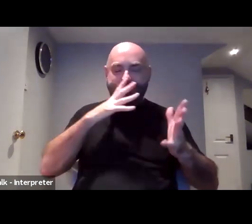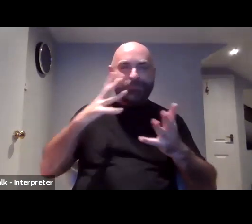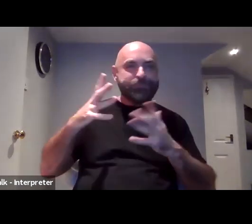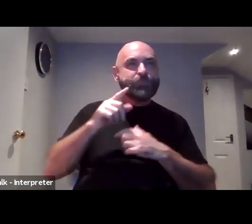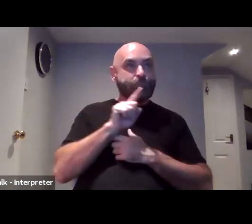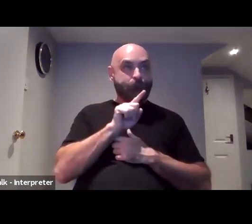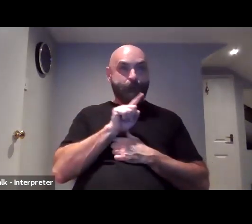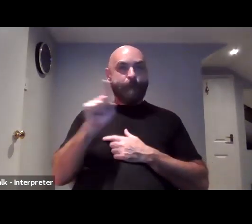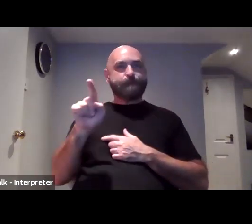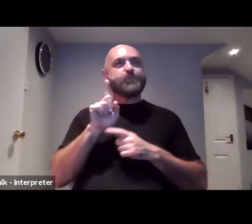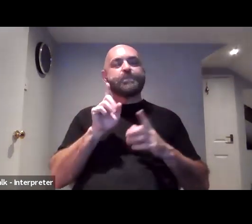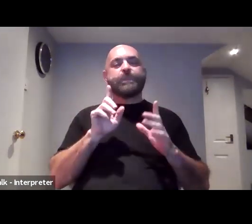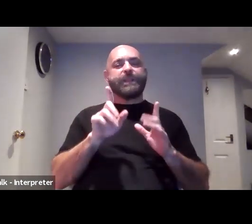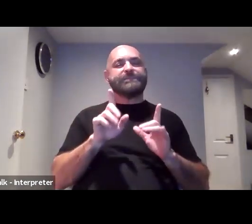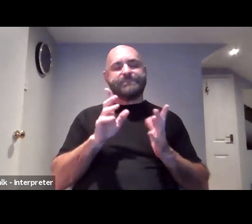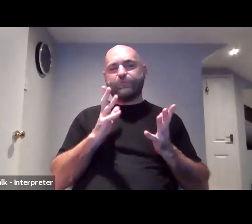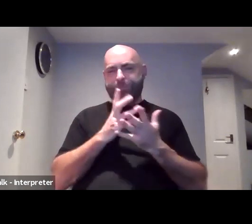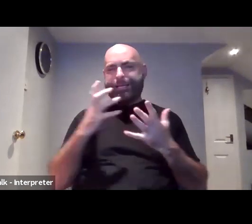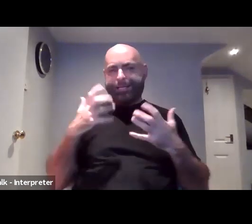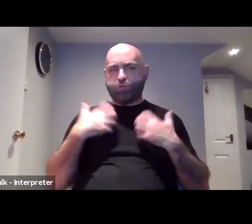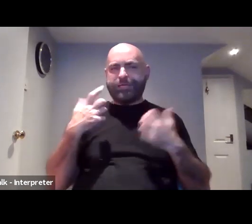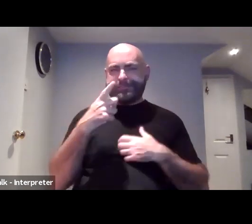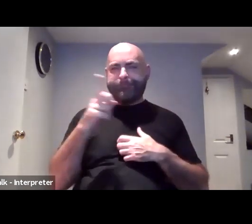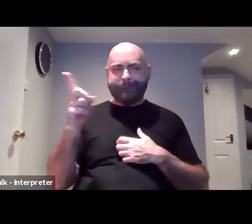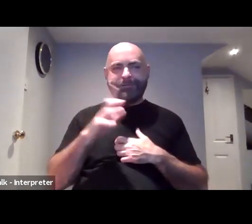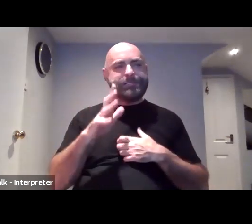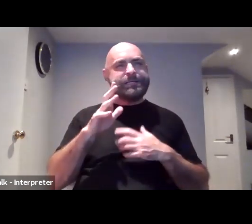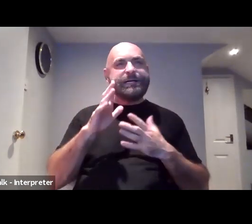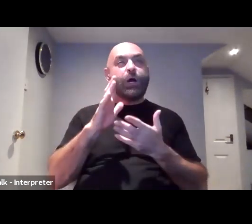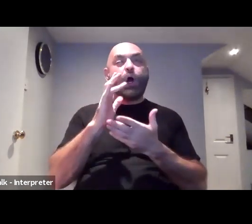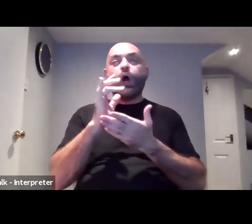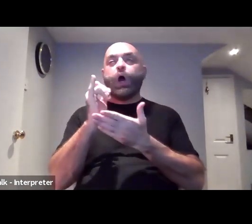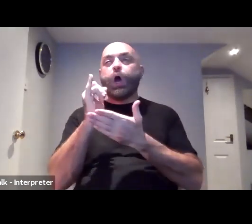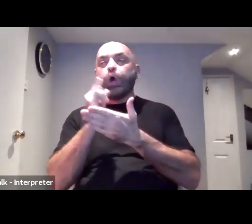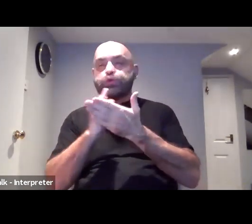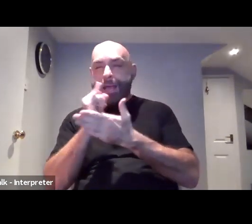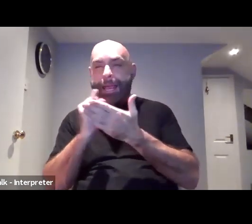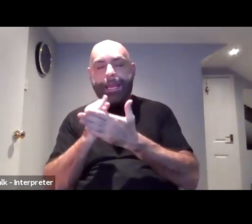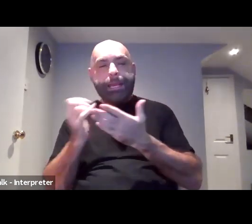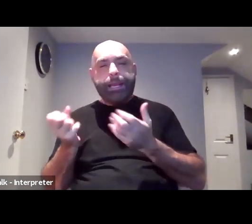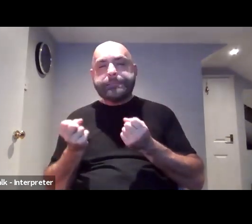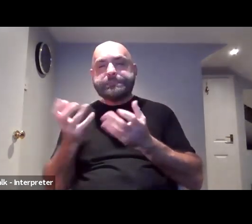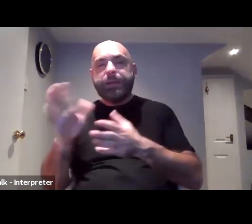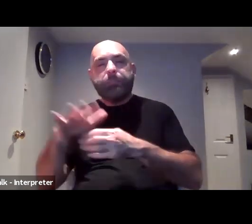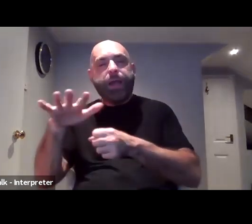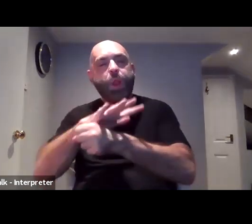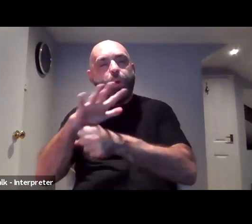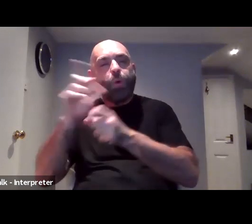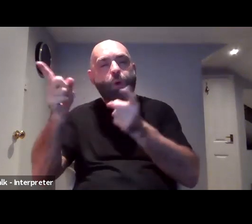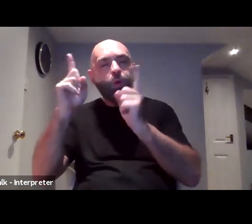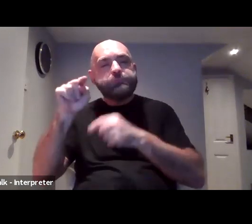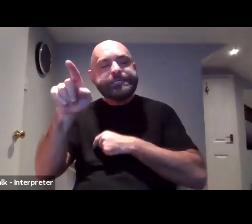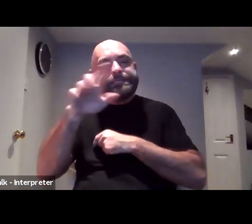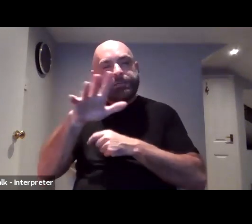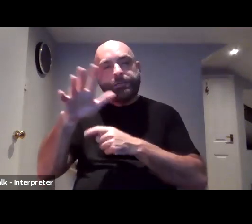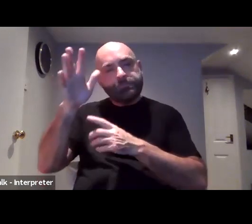And they did it in a most regressive way. The gray is spending by local authorities